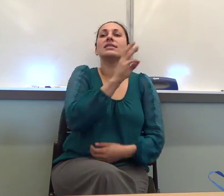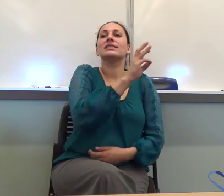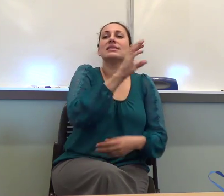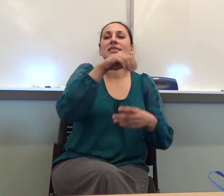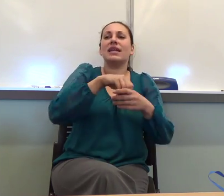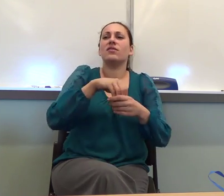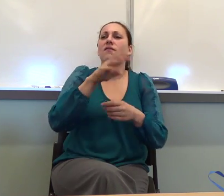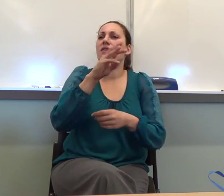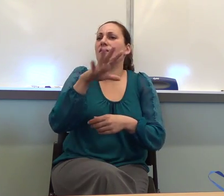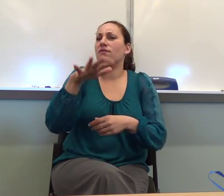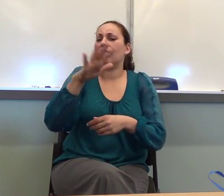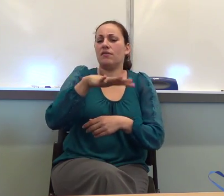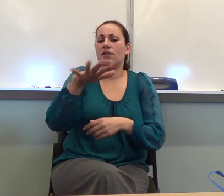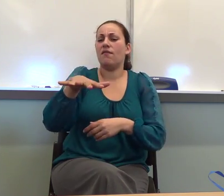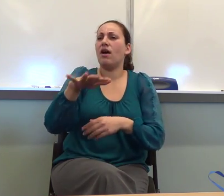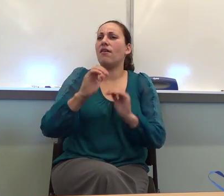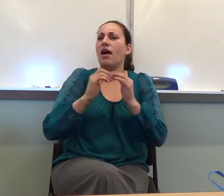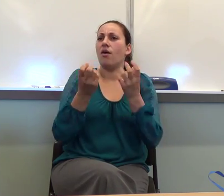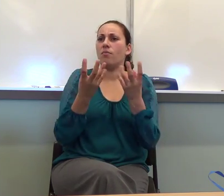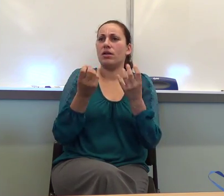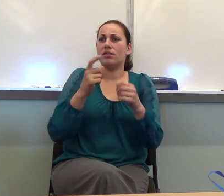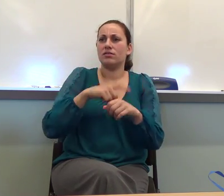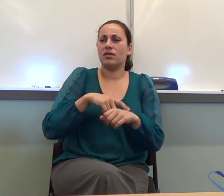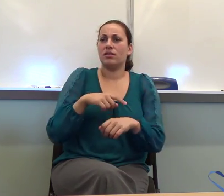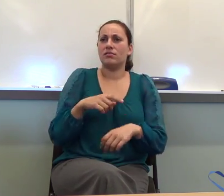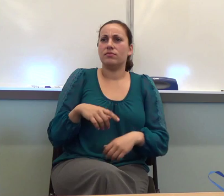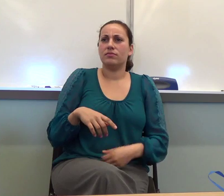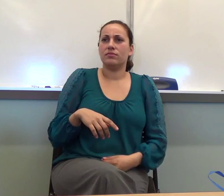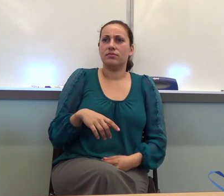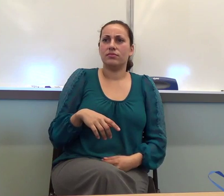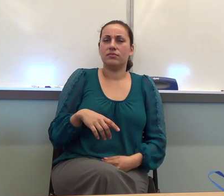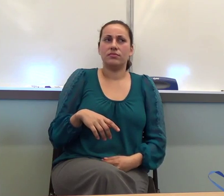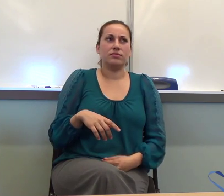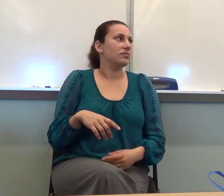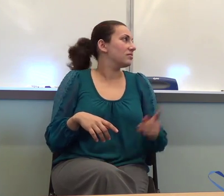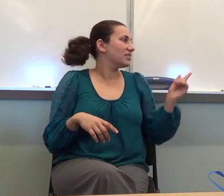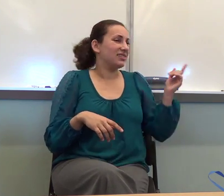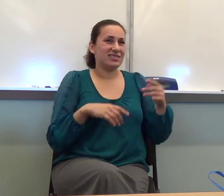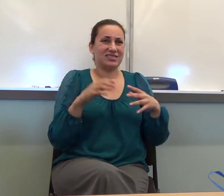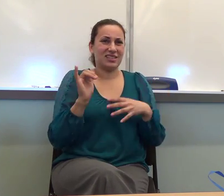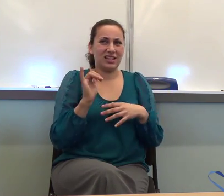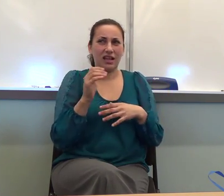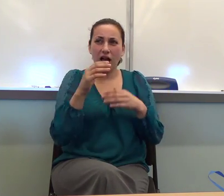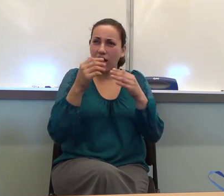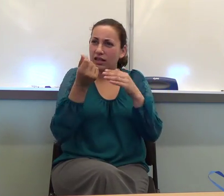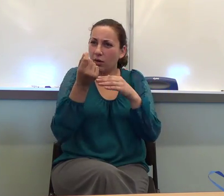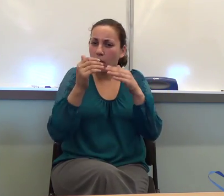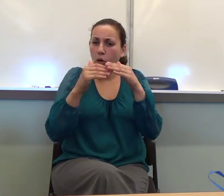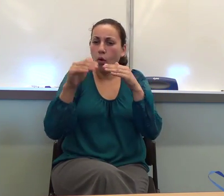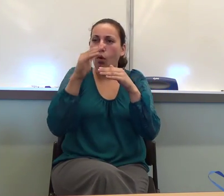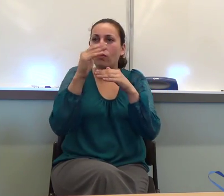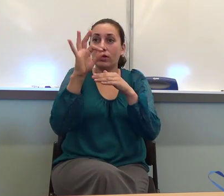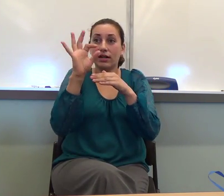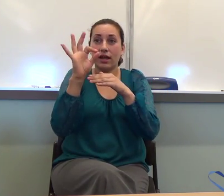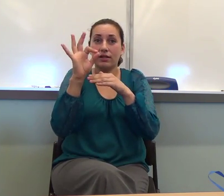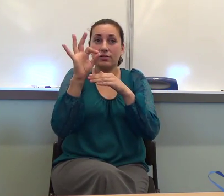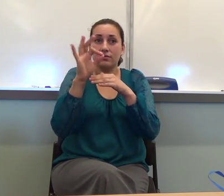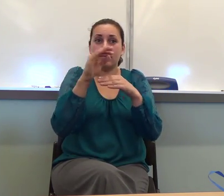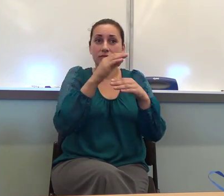yeah. And so this is just a tad bit over 9. Huh? If you divide 6 into 55, it's just a